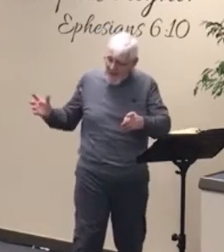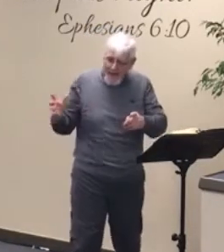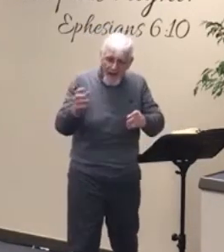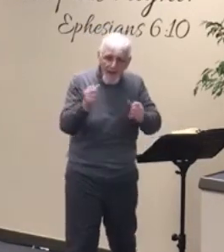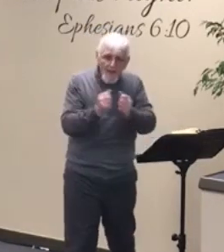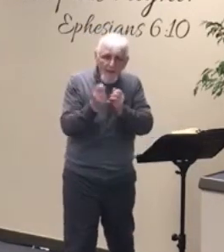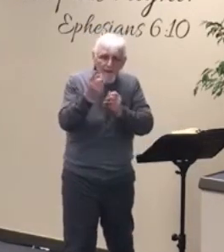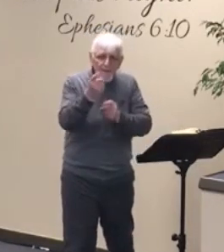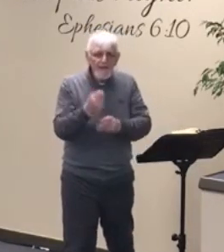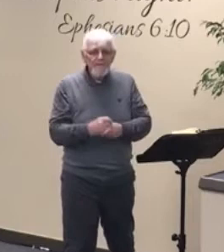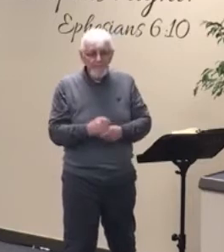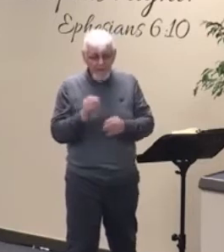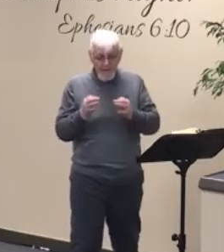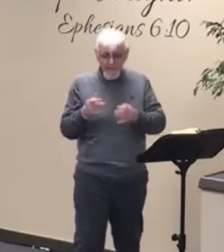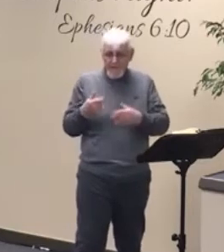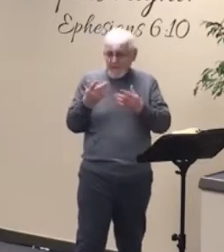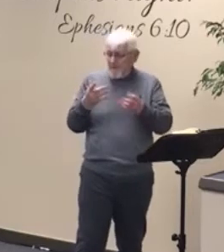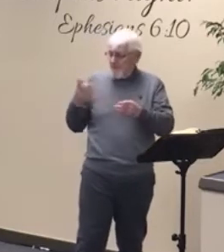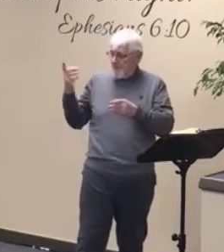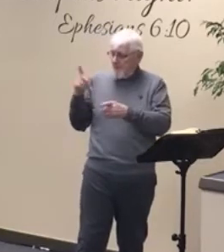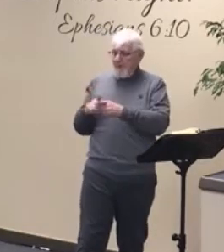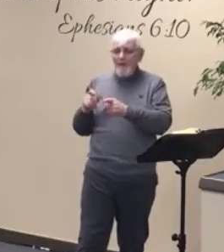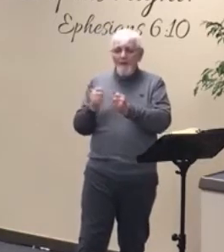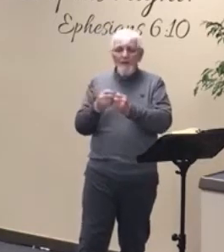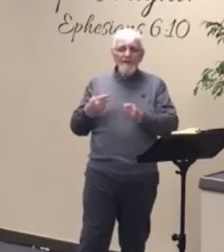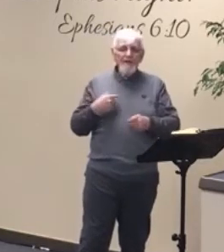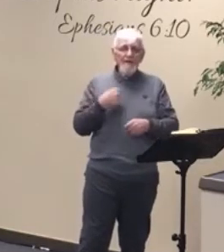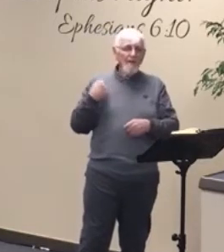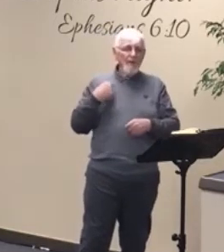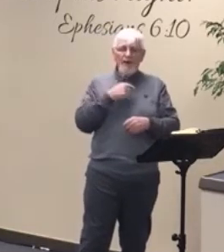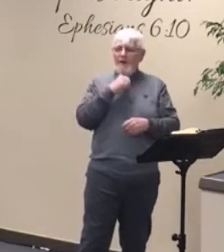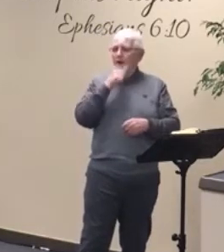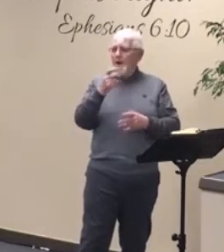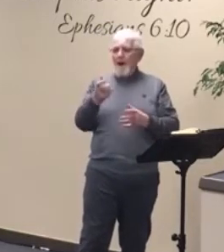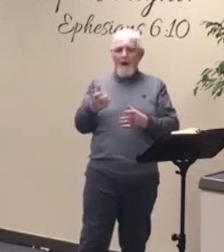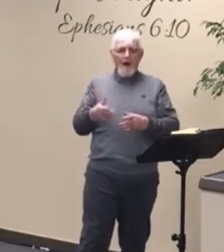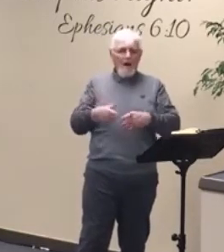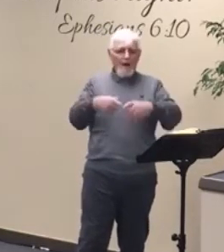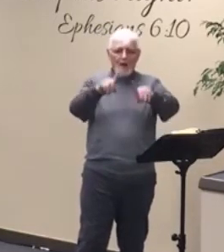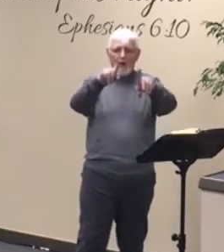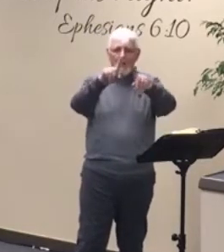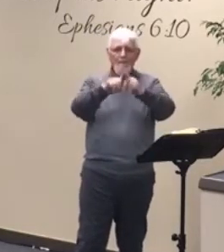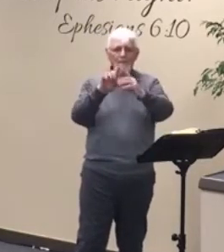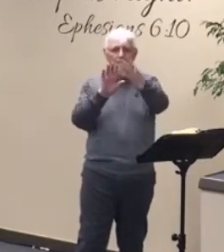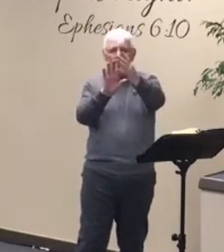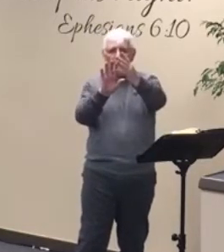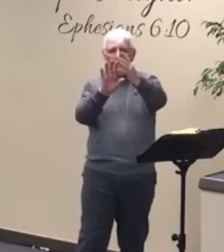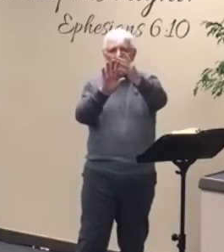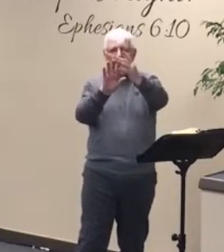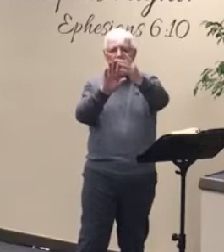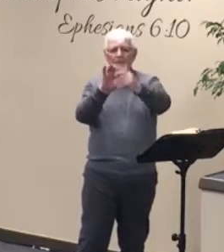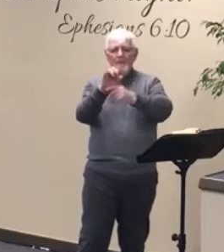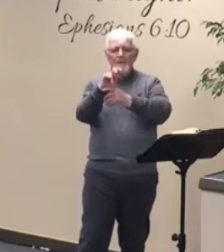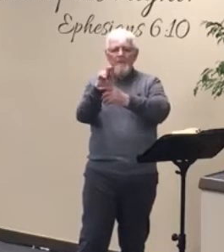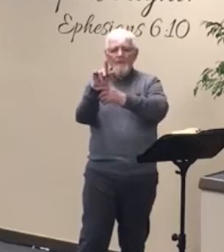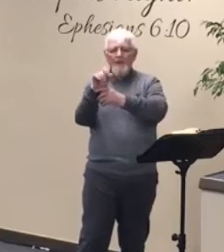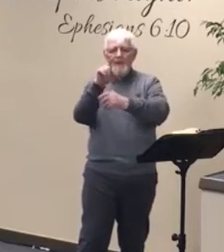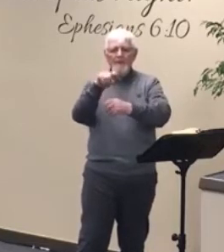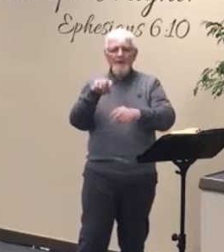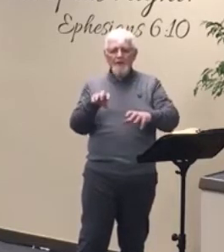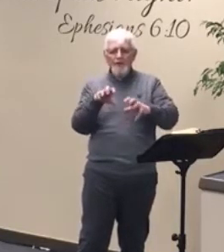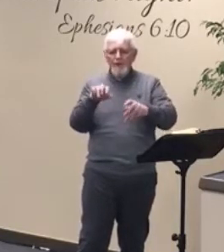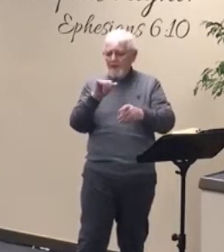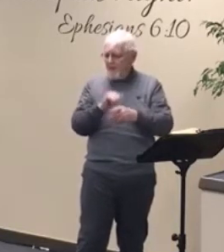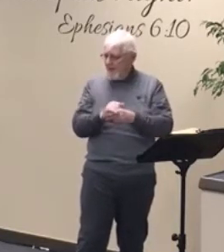we will go down and buy thee food. But if thou wilt not send him, we will not go down. You know what you have to do? You have